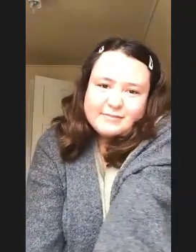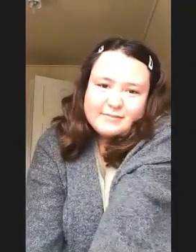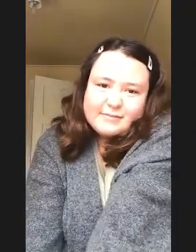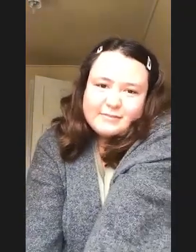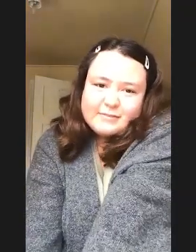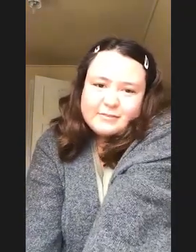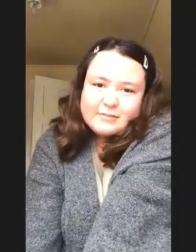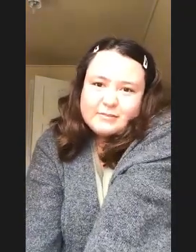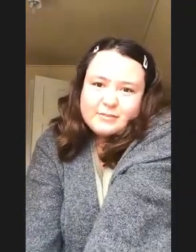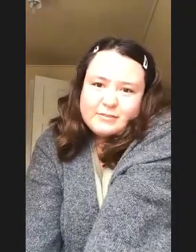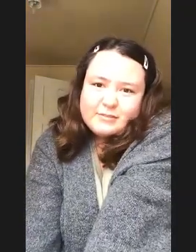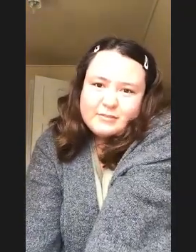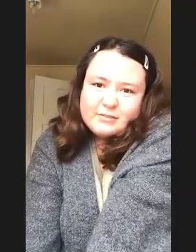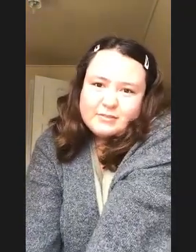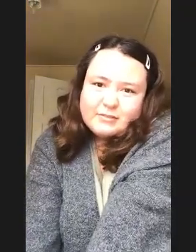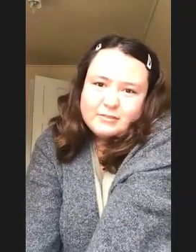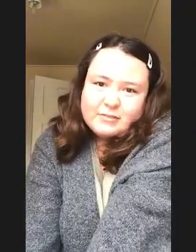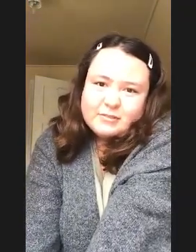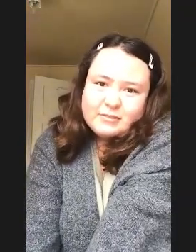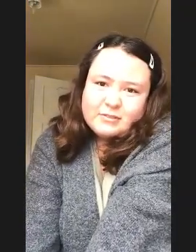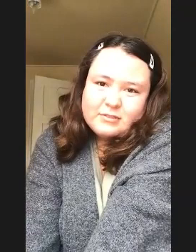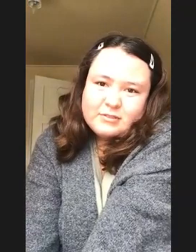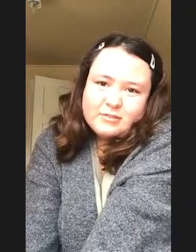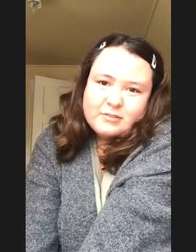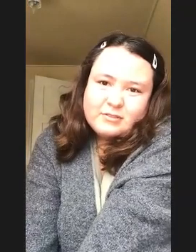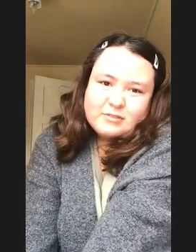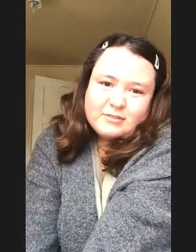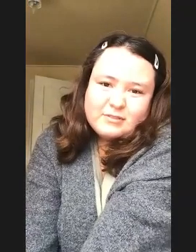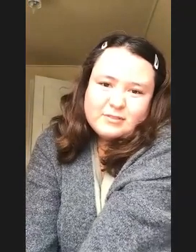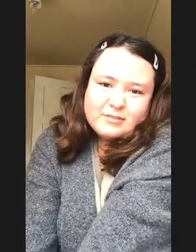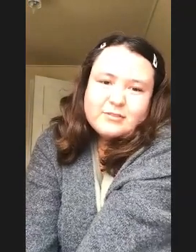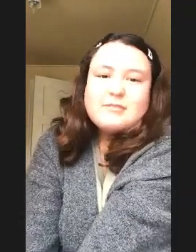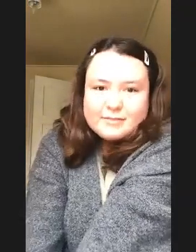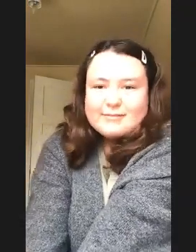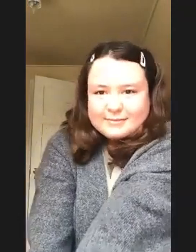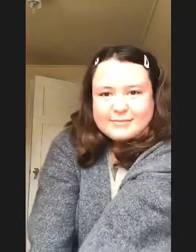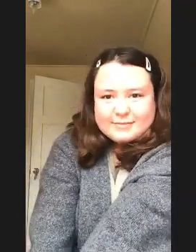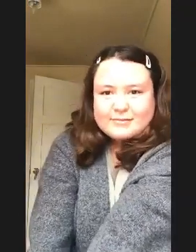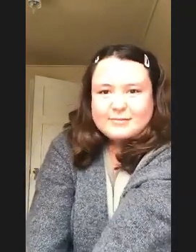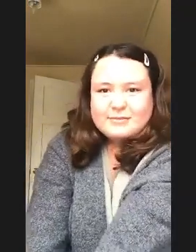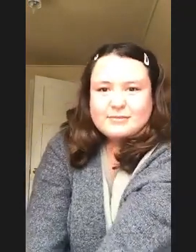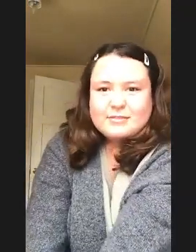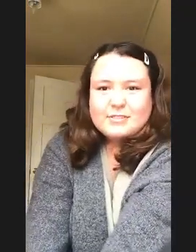Should we see if people remember the family signs?